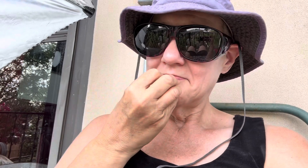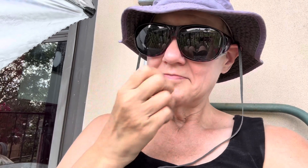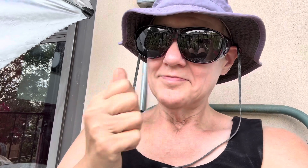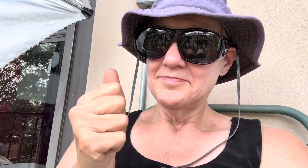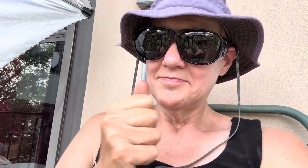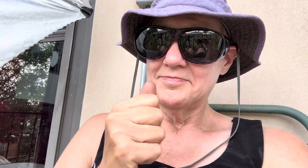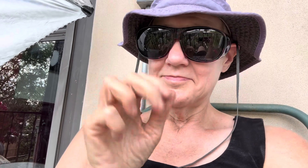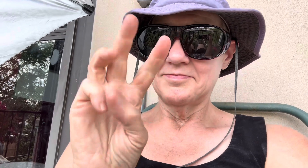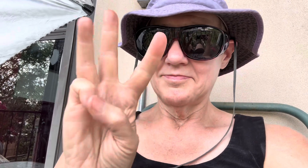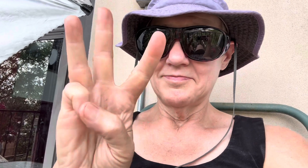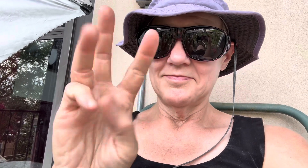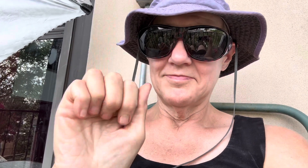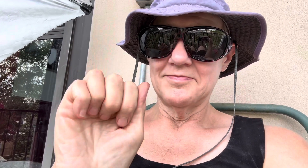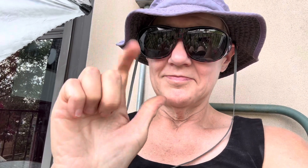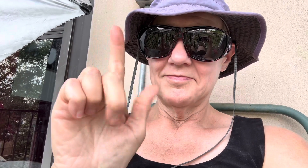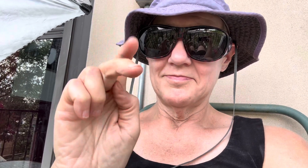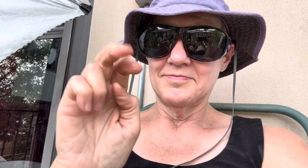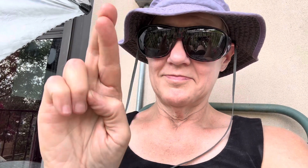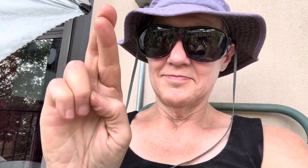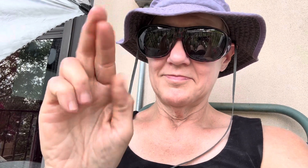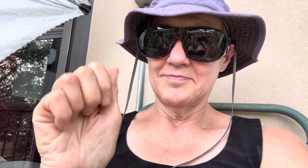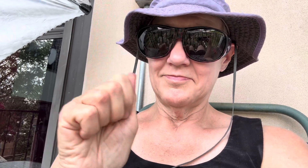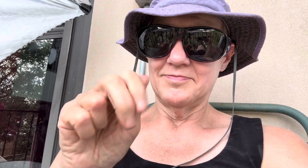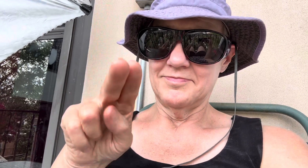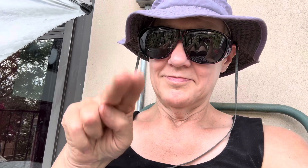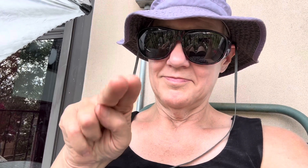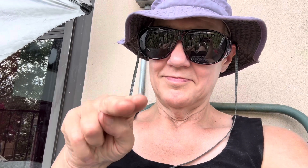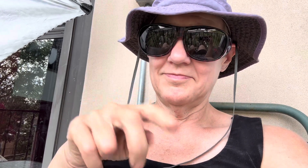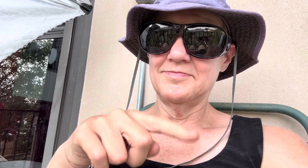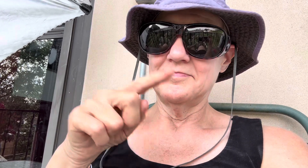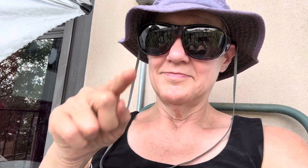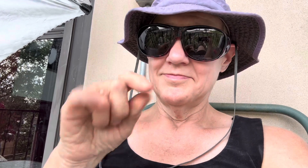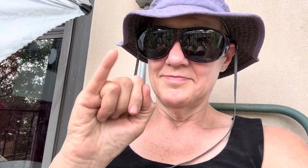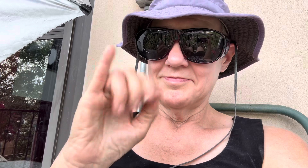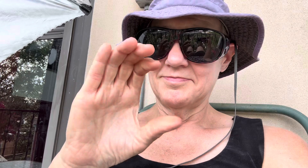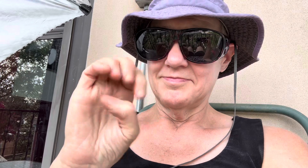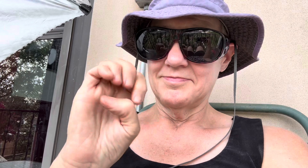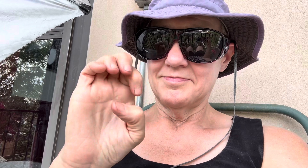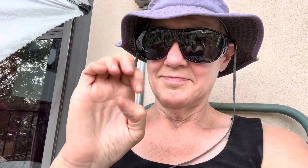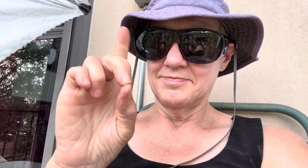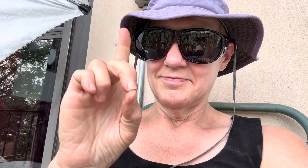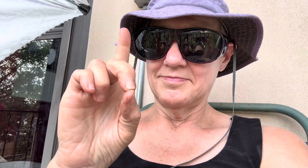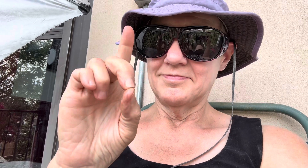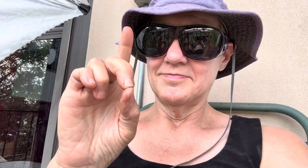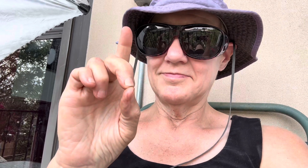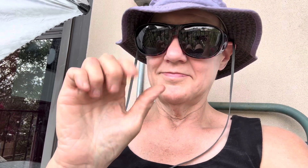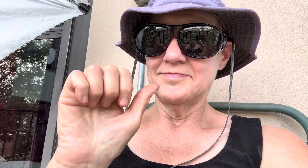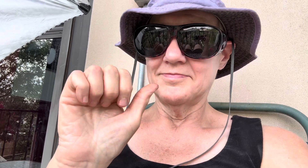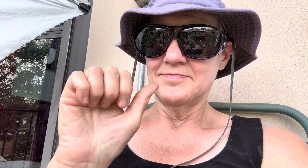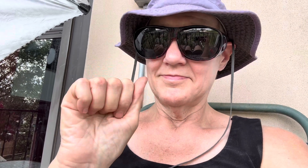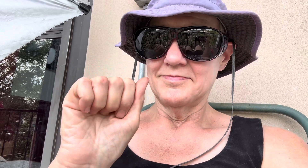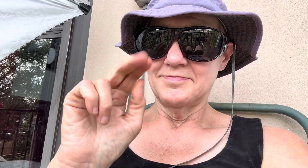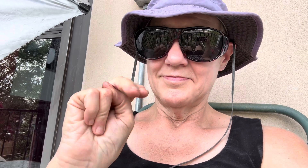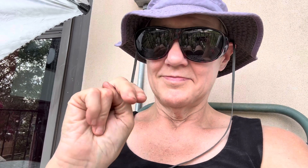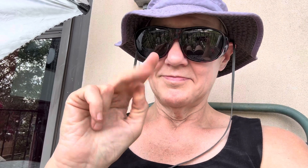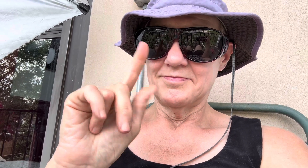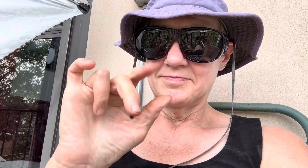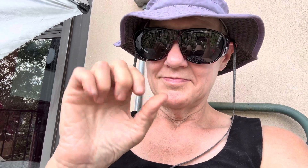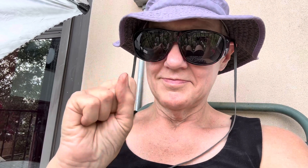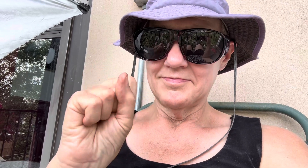the closest grocery store to buy my food. And I used a walker. And I had a cooler. And when I got home, I